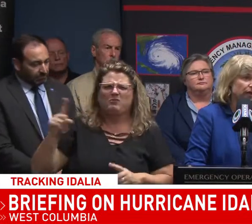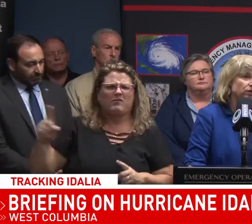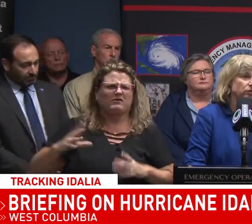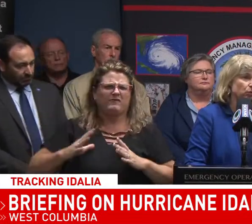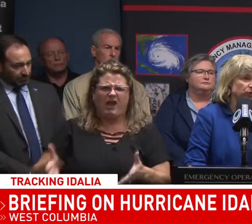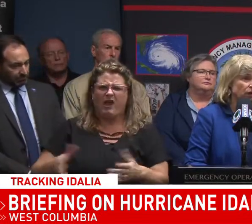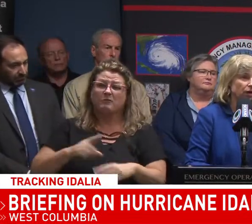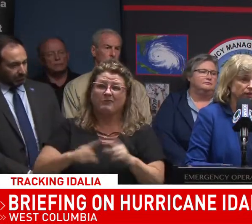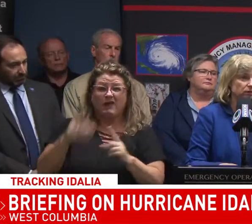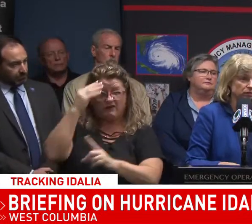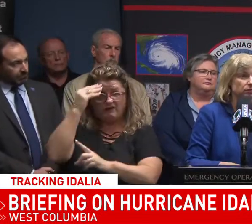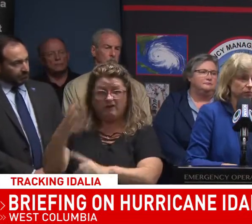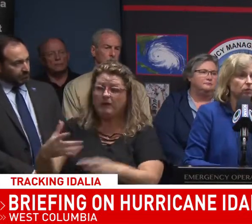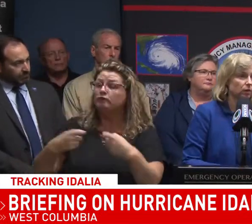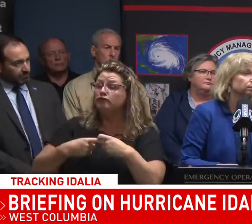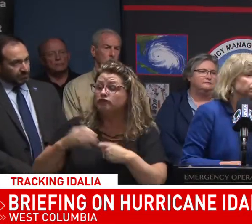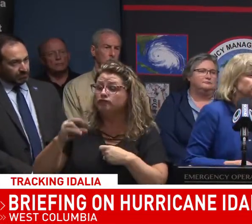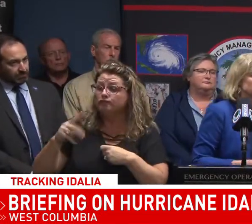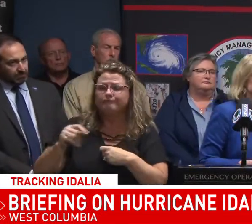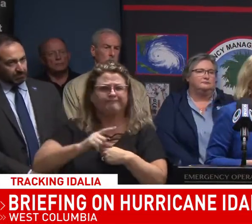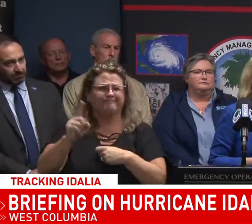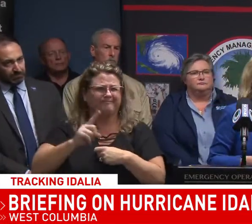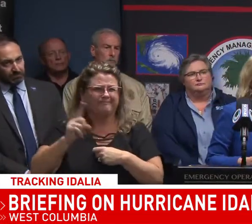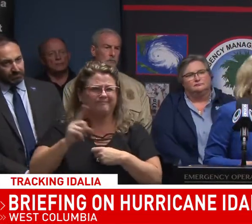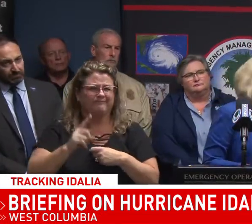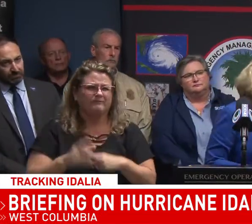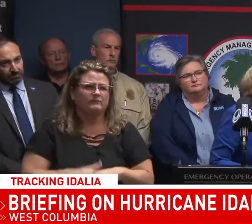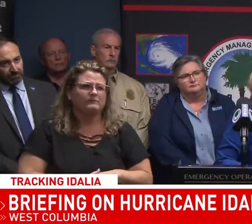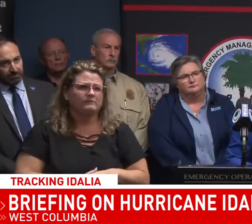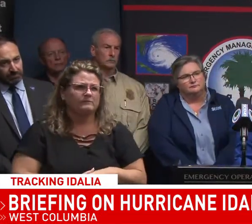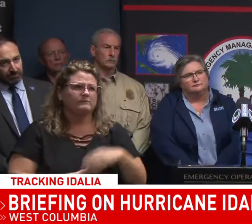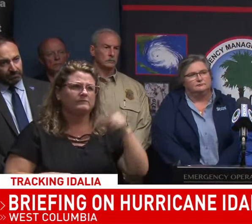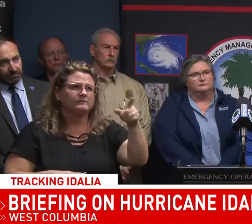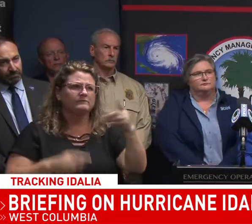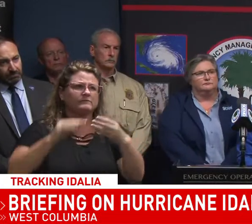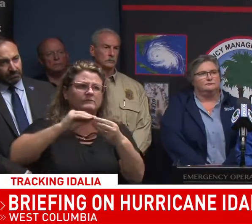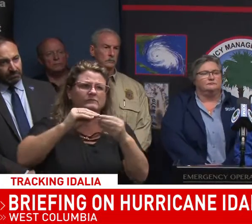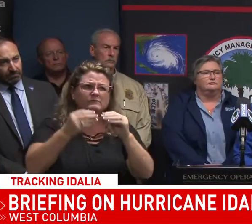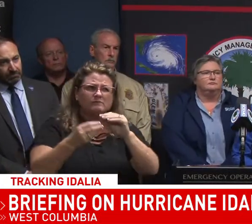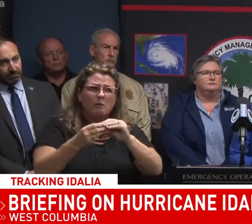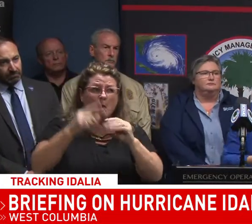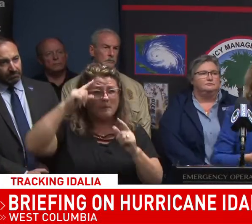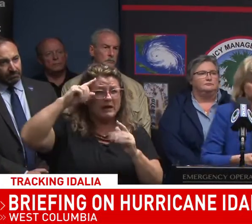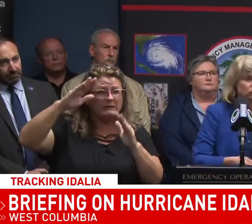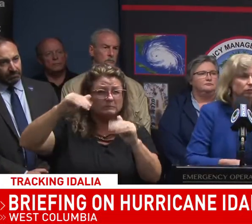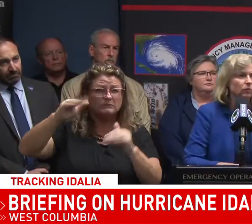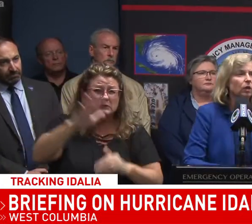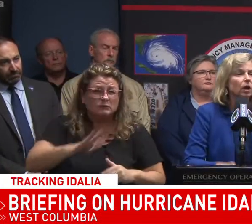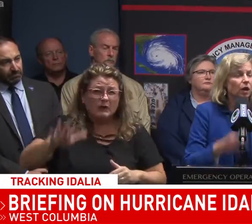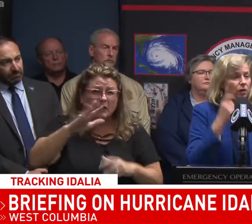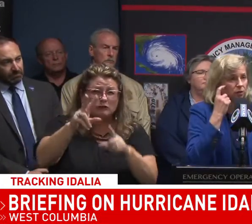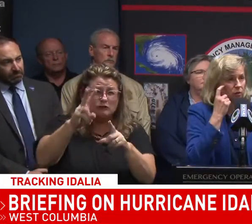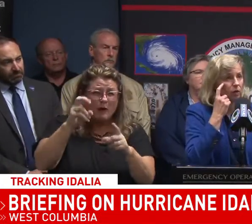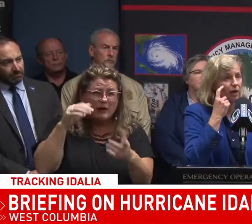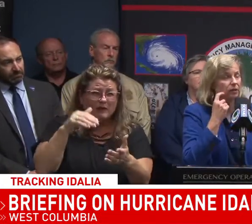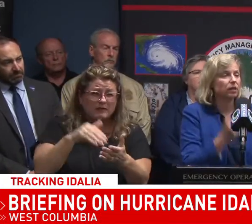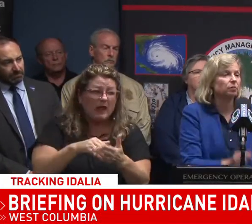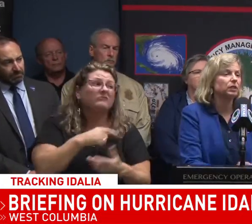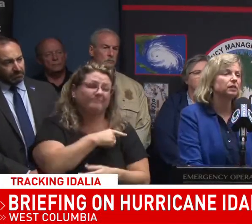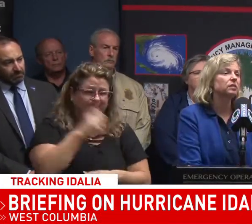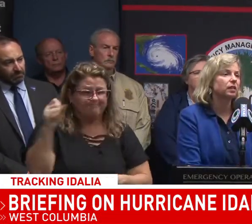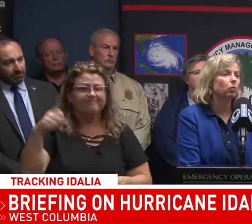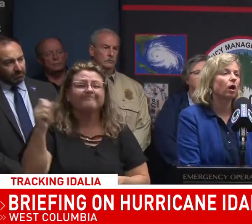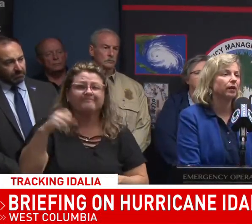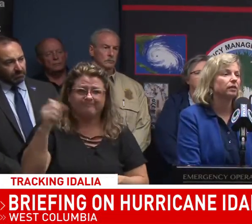report an outage, I would not. You mentioned earlier that the number expected could be around 200,000, if that's correct? Correct.